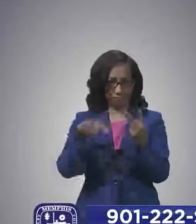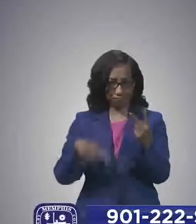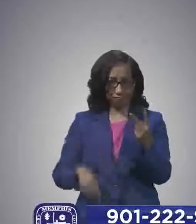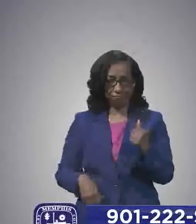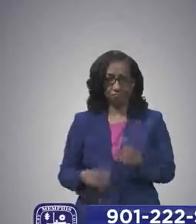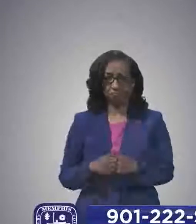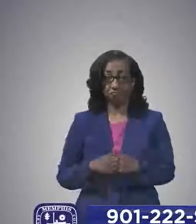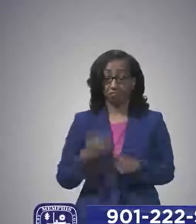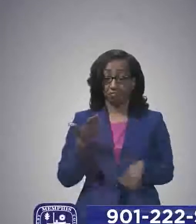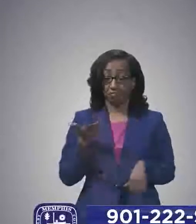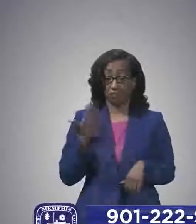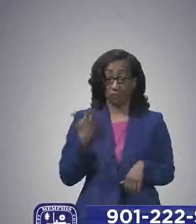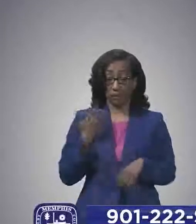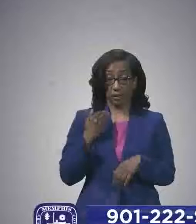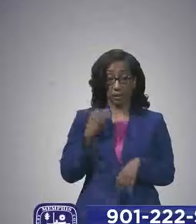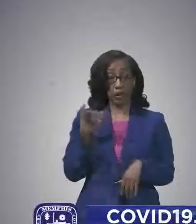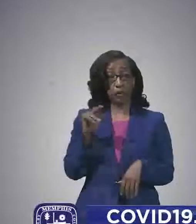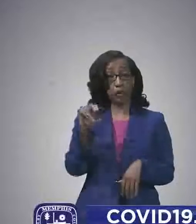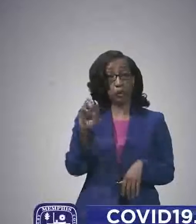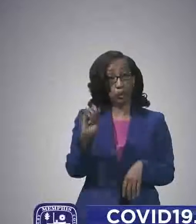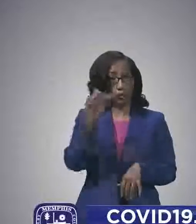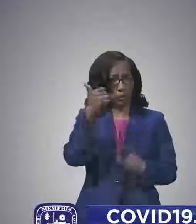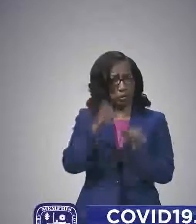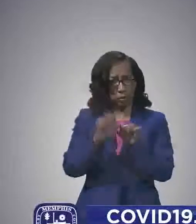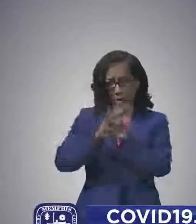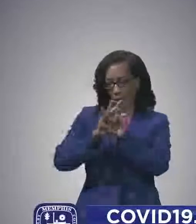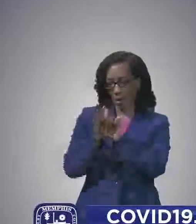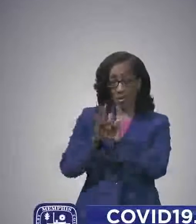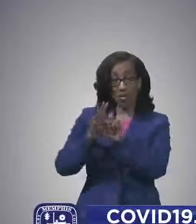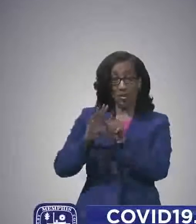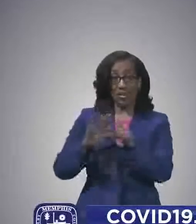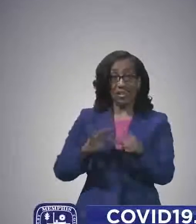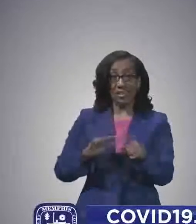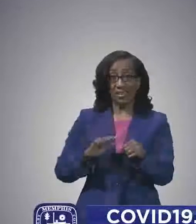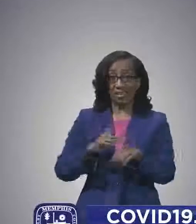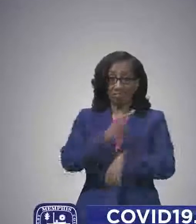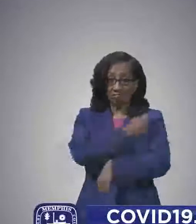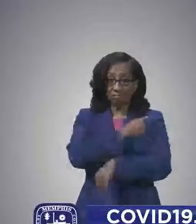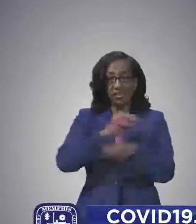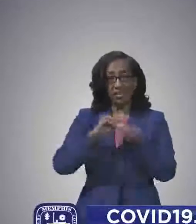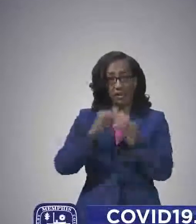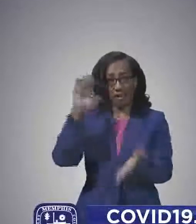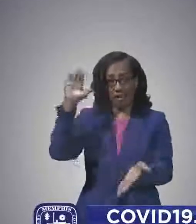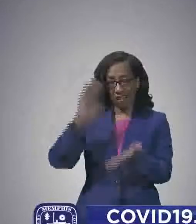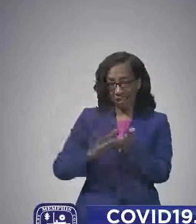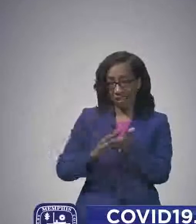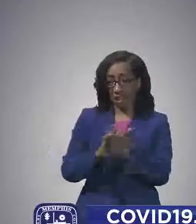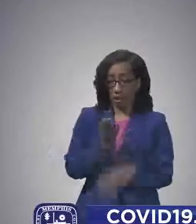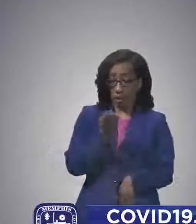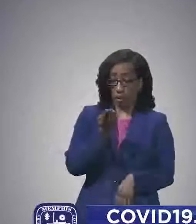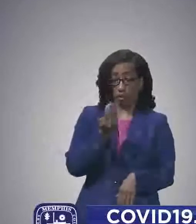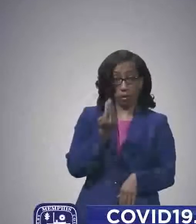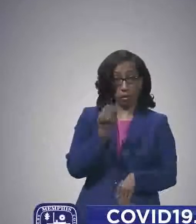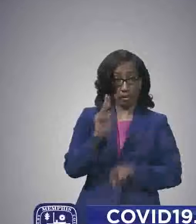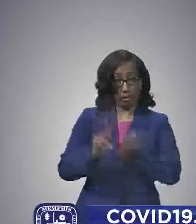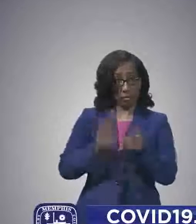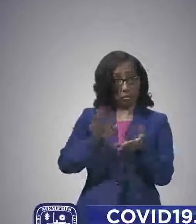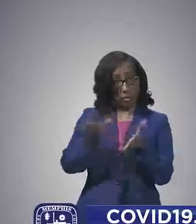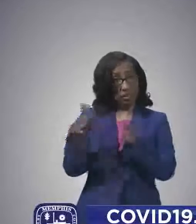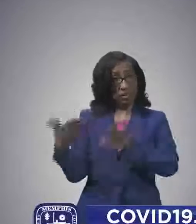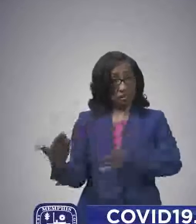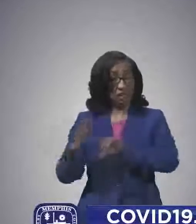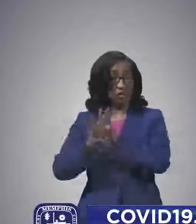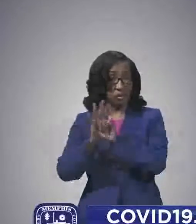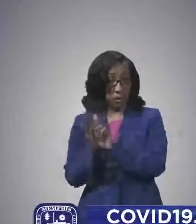In June, when the numbers were going down, we had 14 COVID deaths.